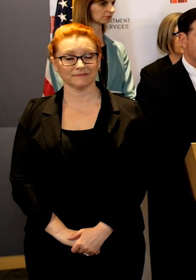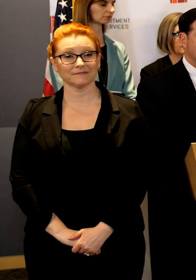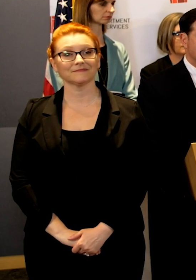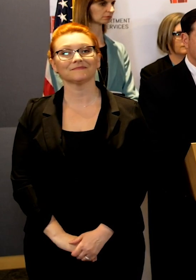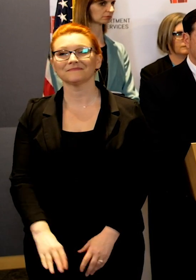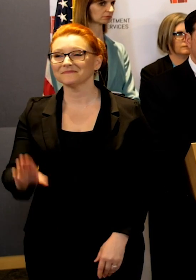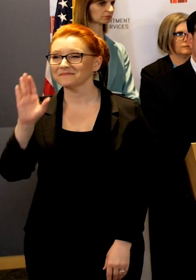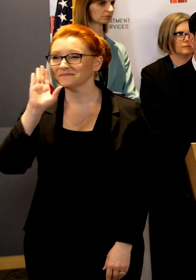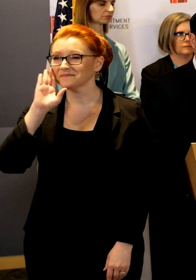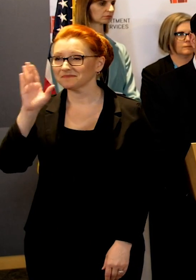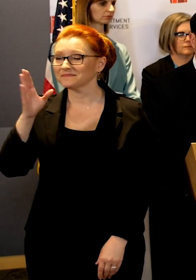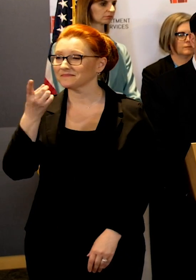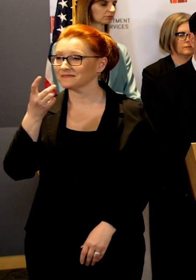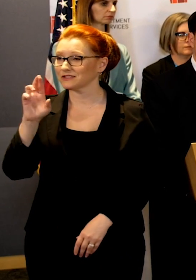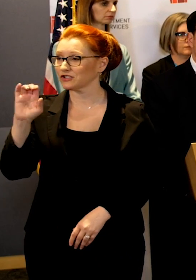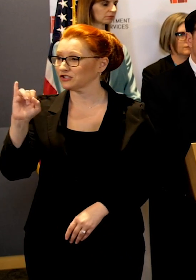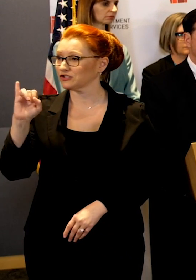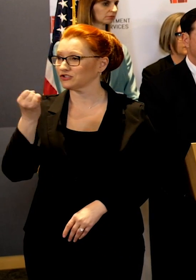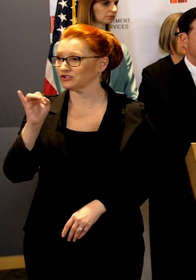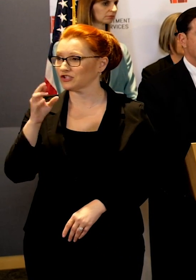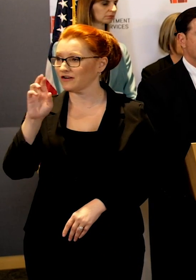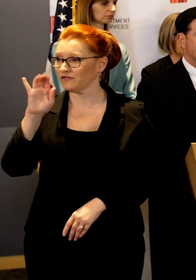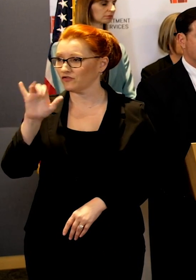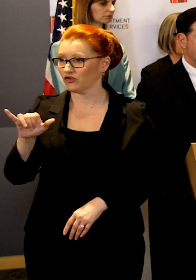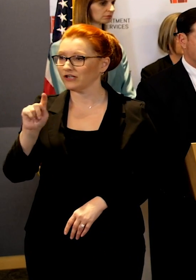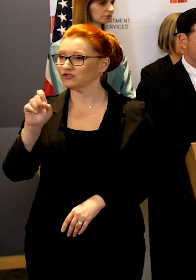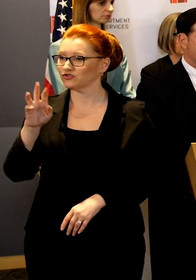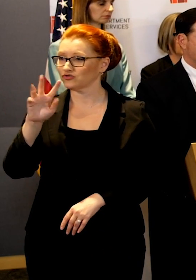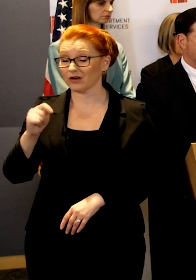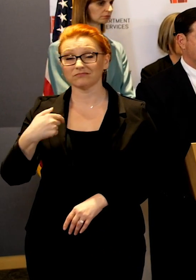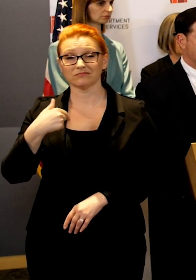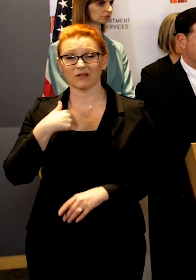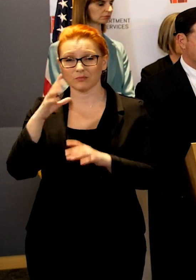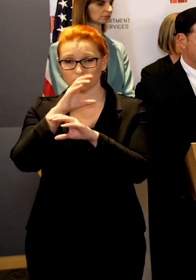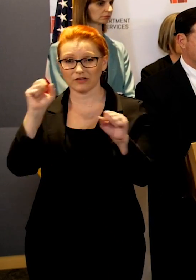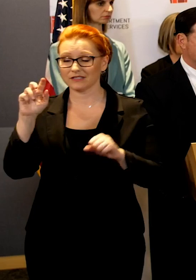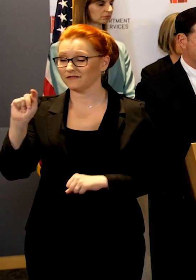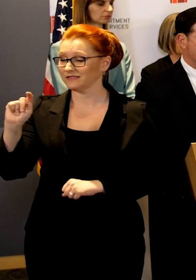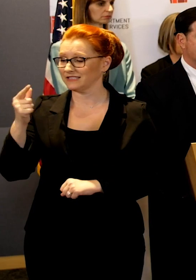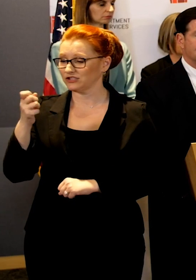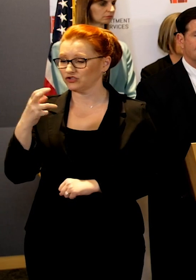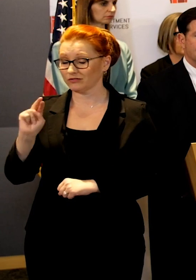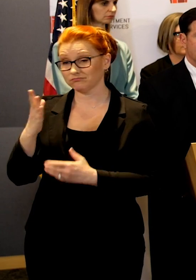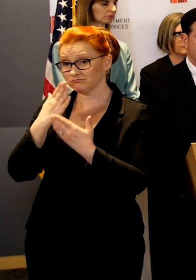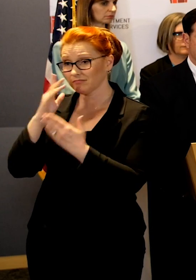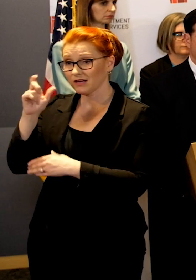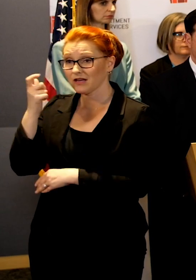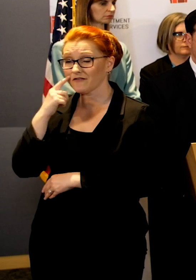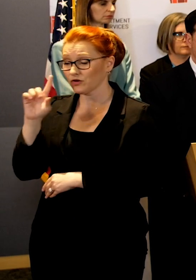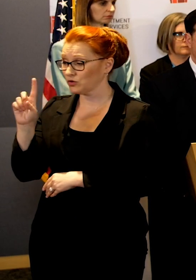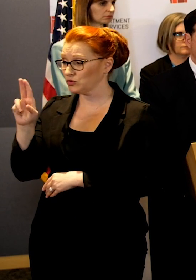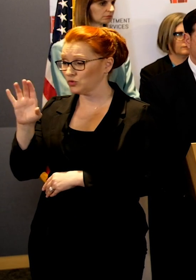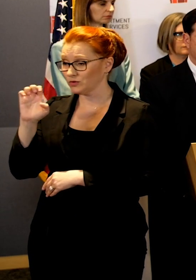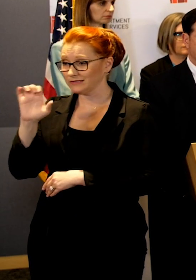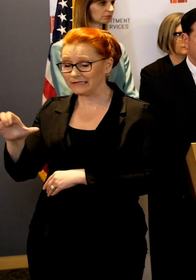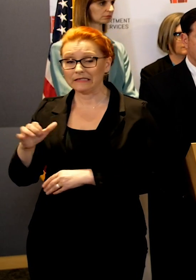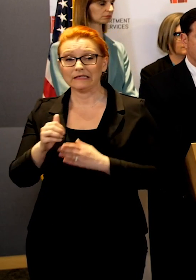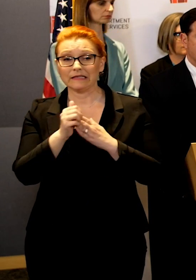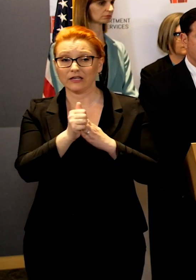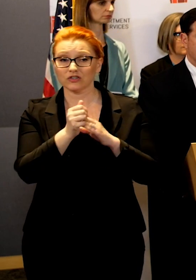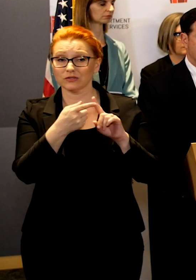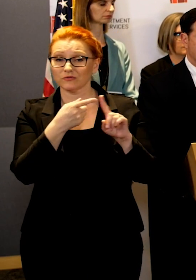I'm Dr. Jeffrey Trent. I'm the President and Research Director of TGen, and I want to thank Governor Ducey, the leadership of Dr.